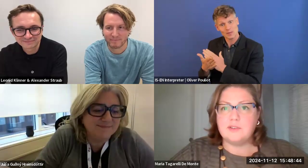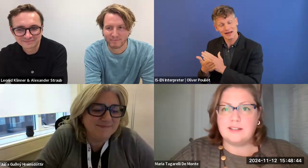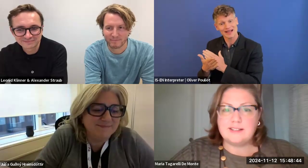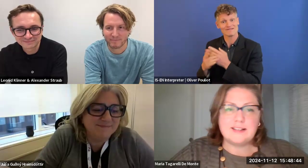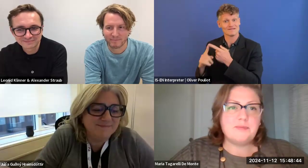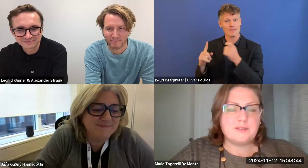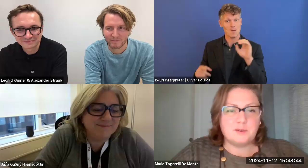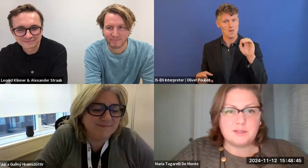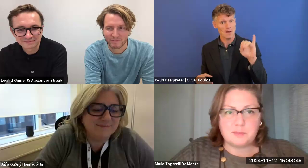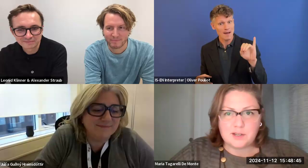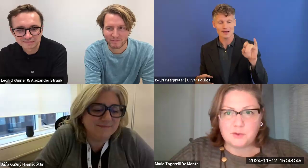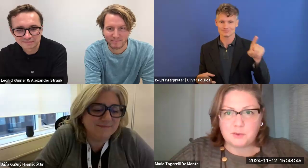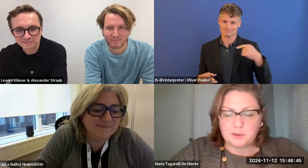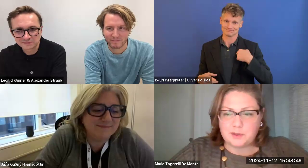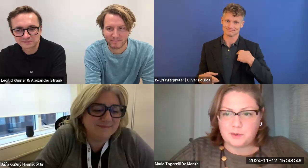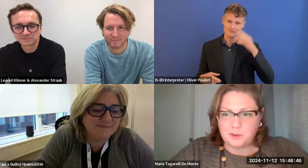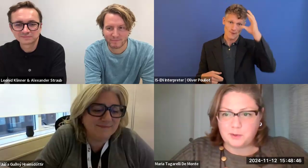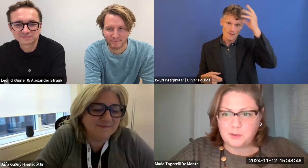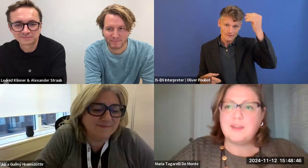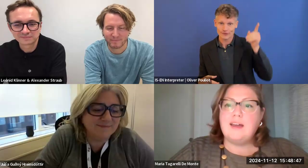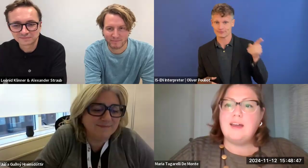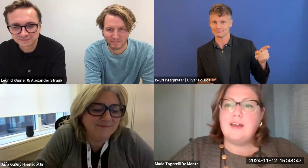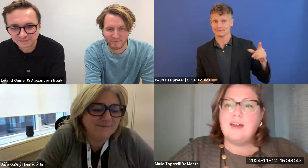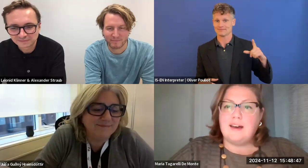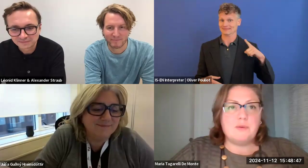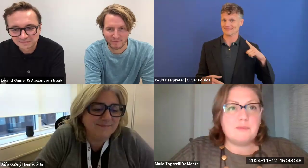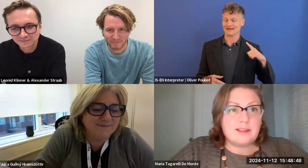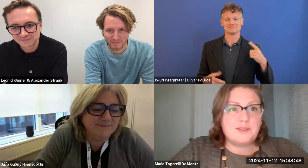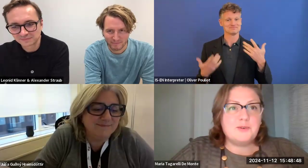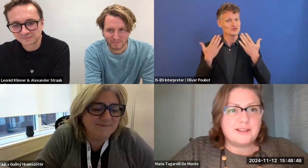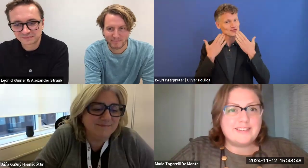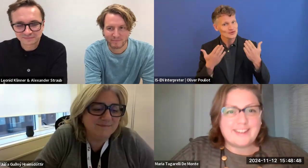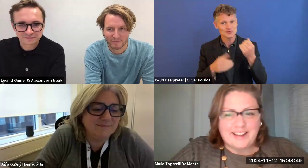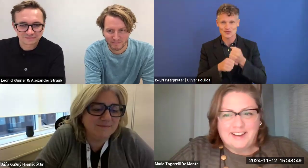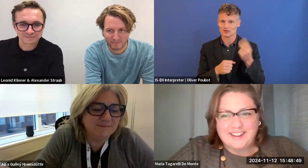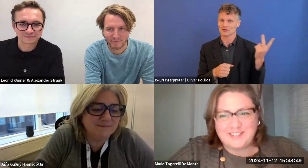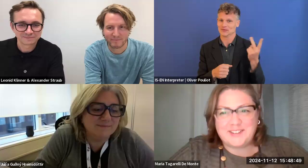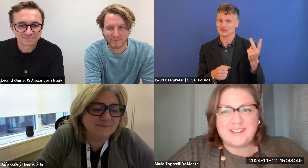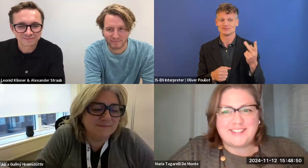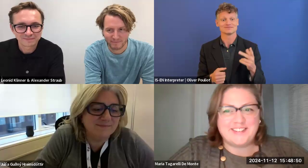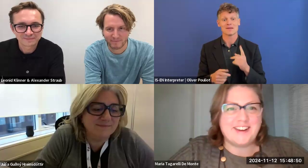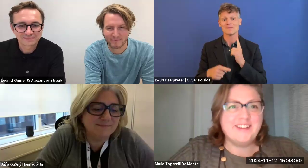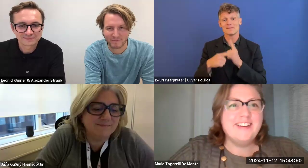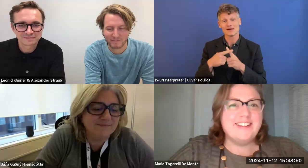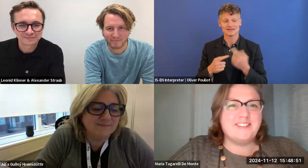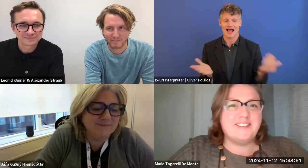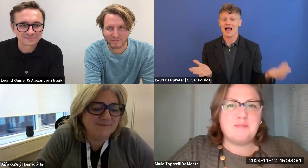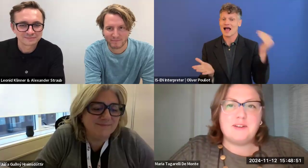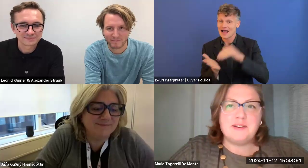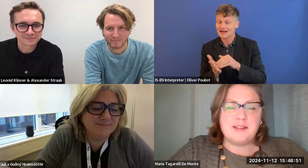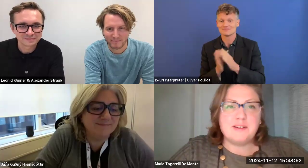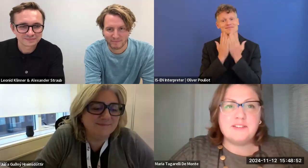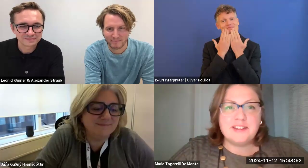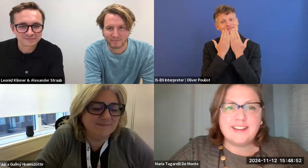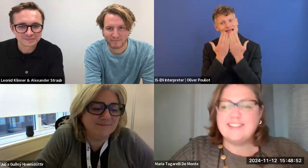Interpreting, Oliver and Lisa. It's always a pleasure to work with you too. We remind you once again of the questionnaire. It's going